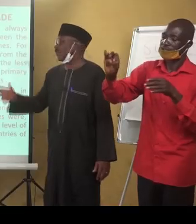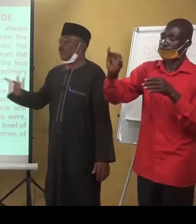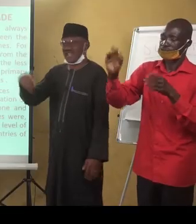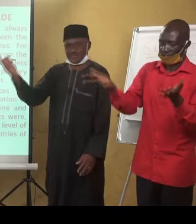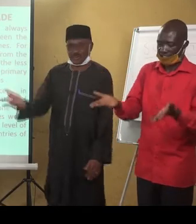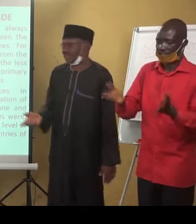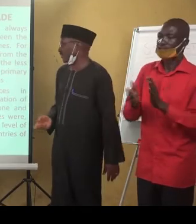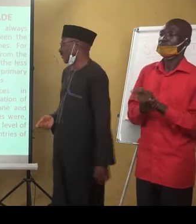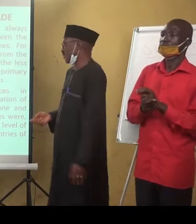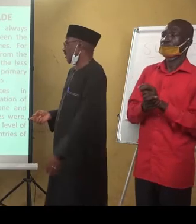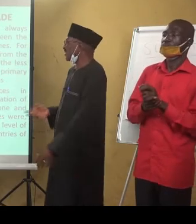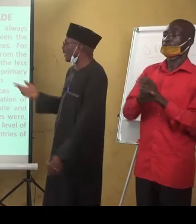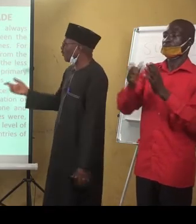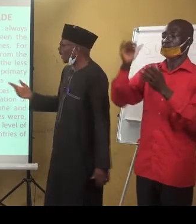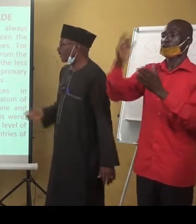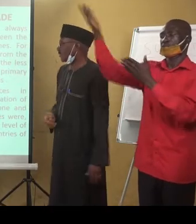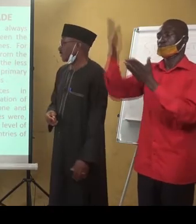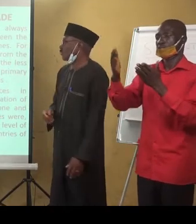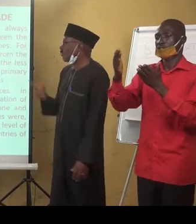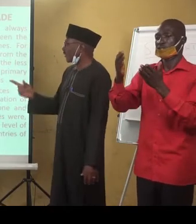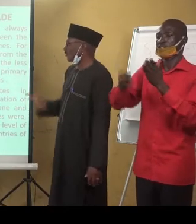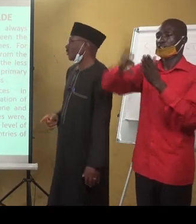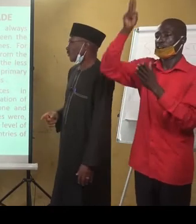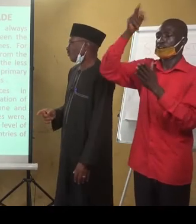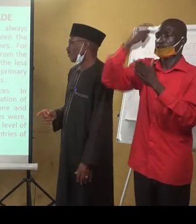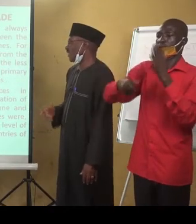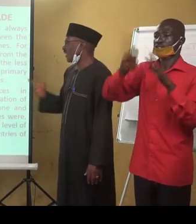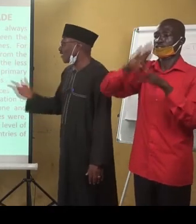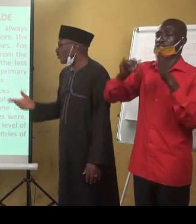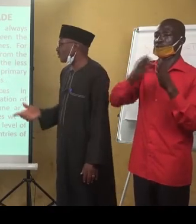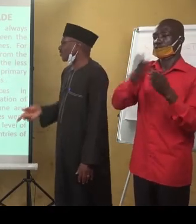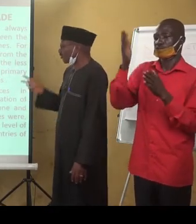one we exported. Now look at number 2,